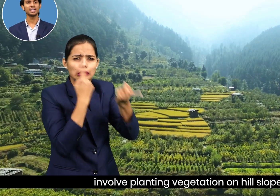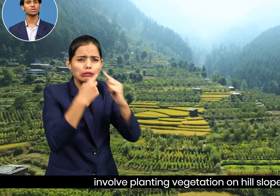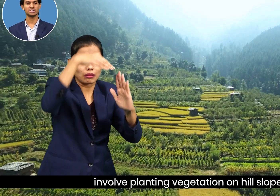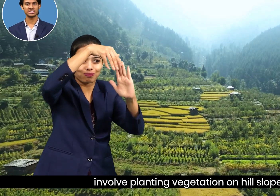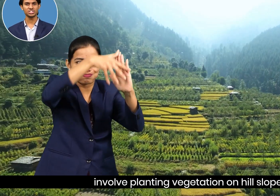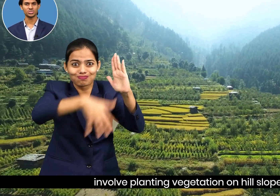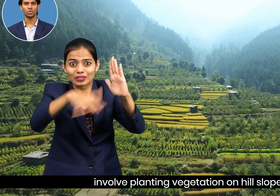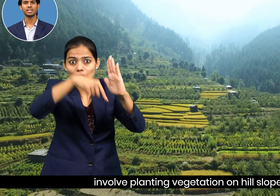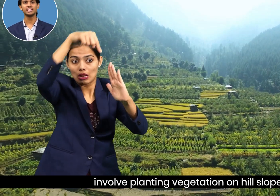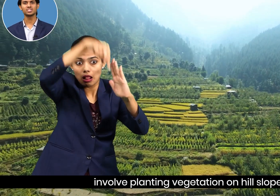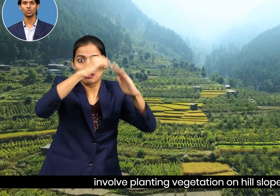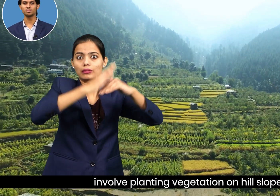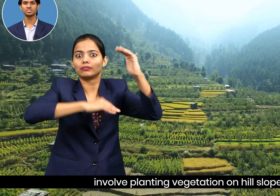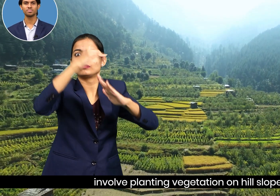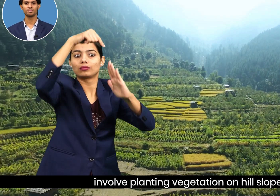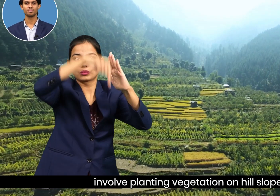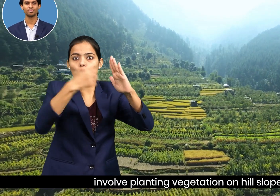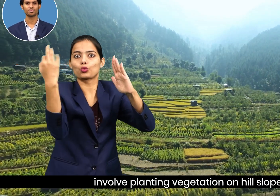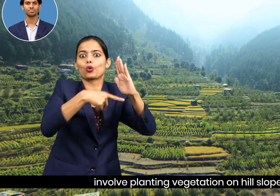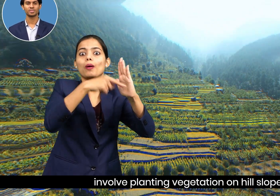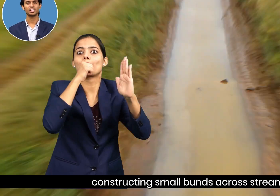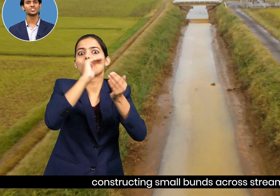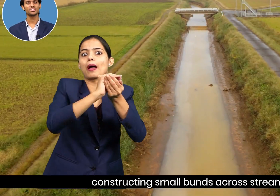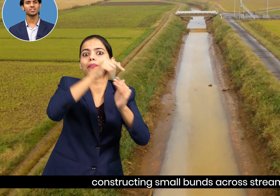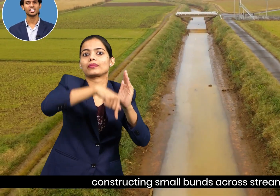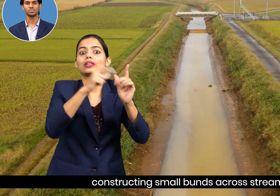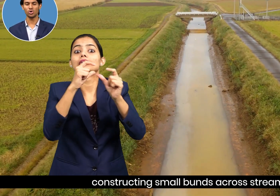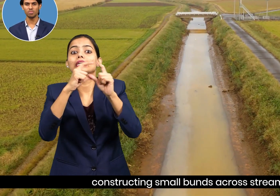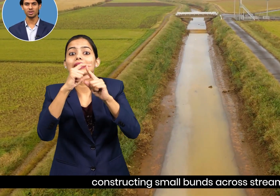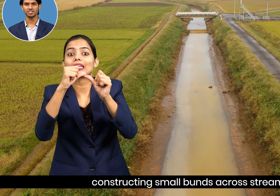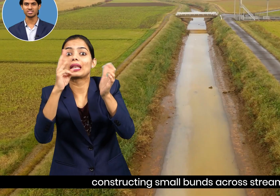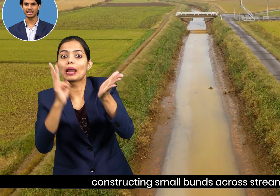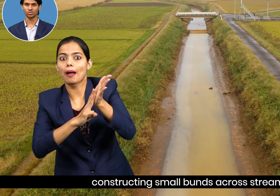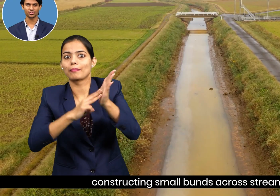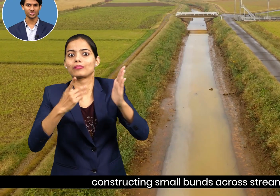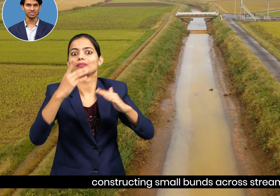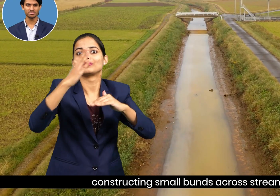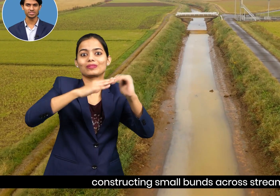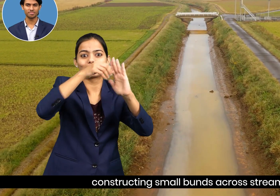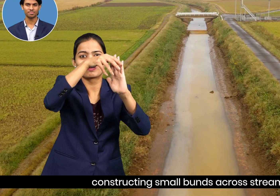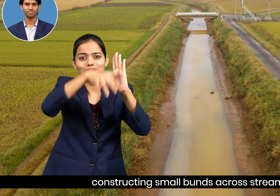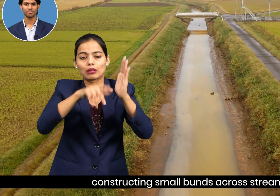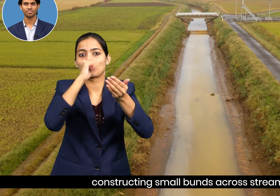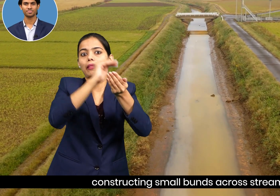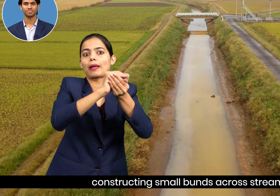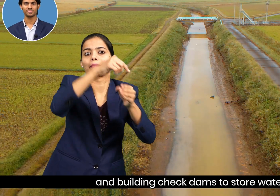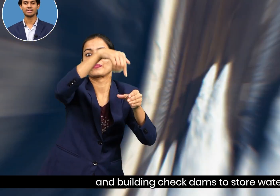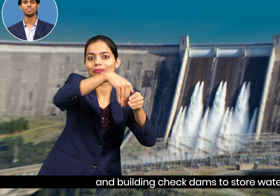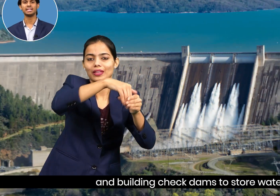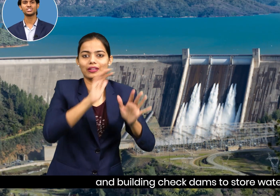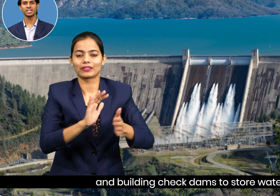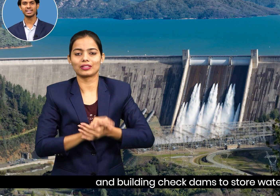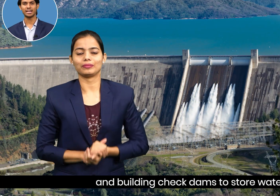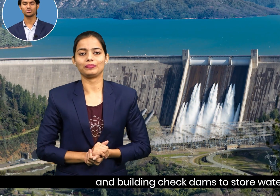involve planting vegetation on hill slopes, constructing small buns across streams,